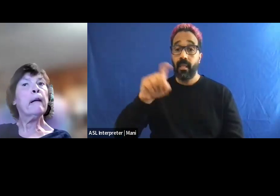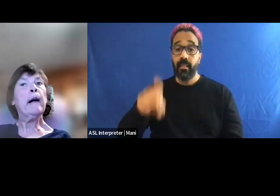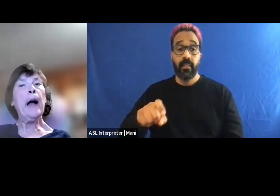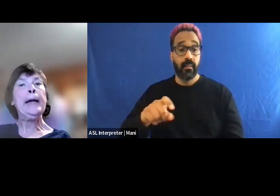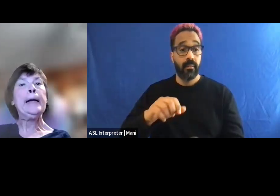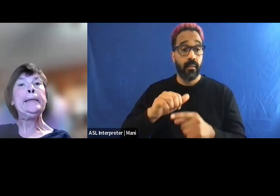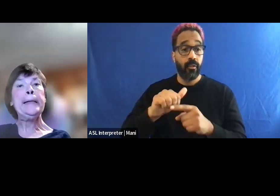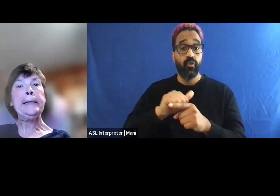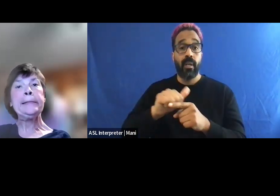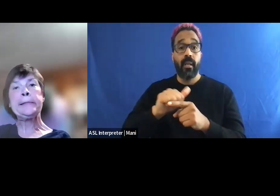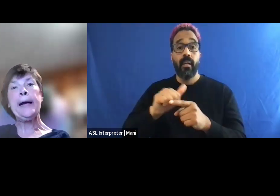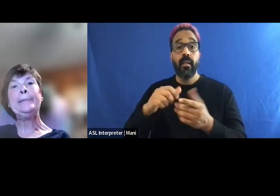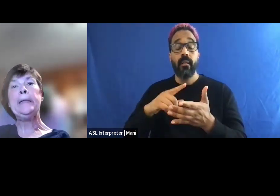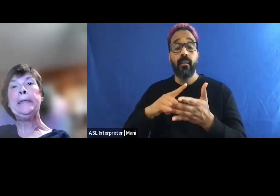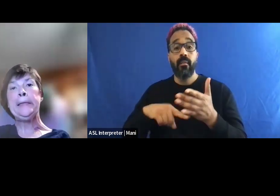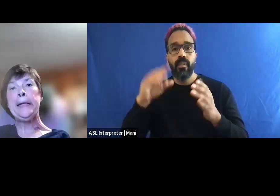for any